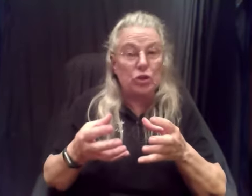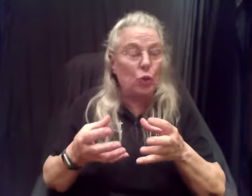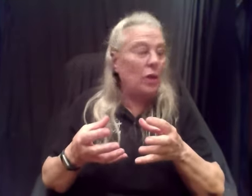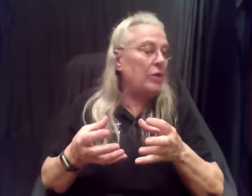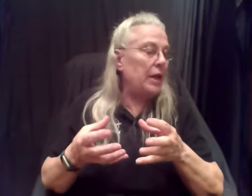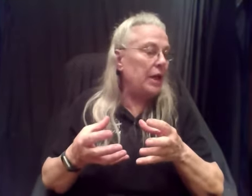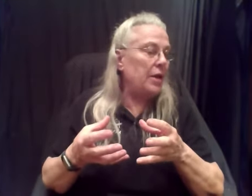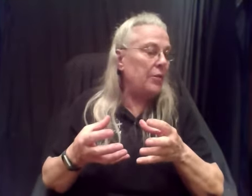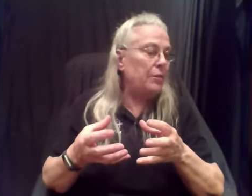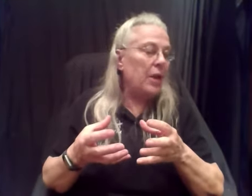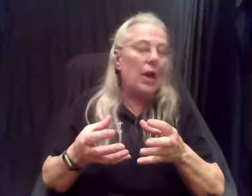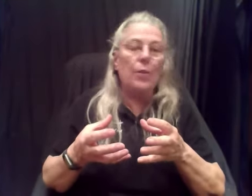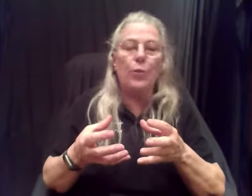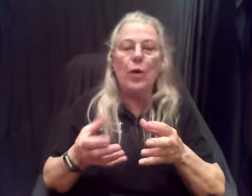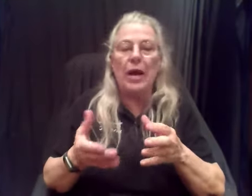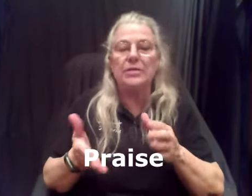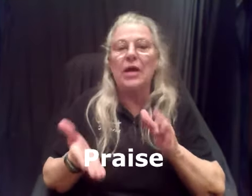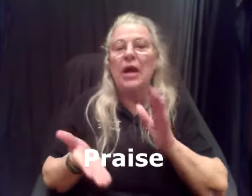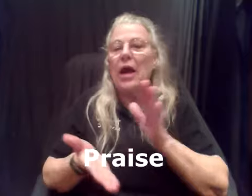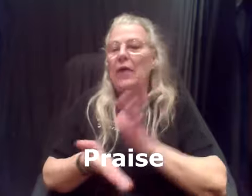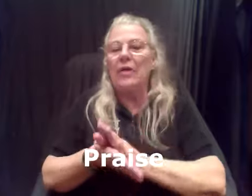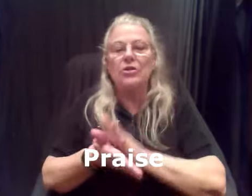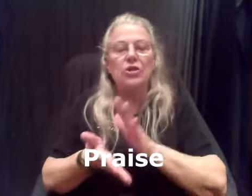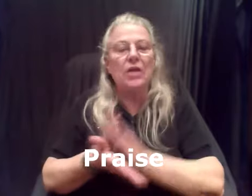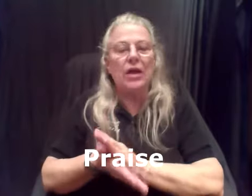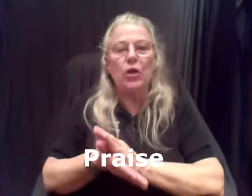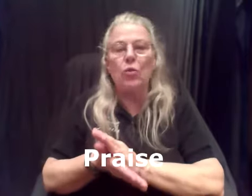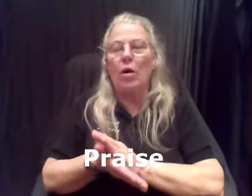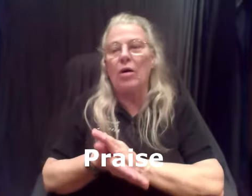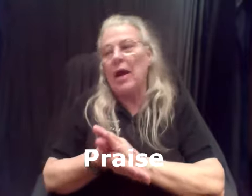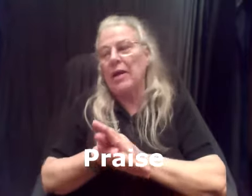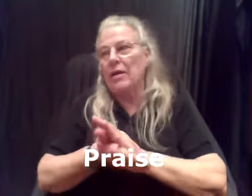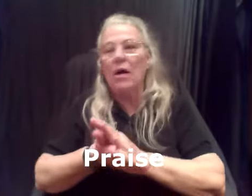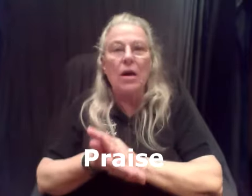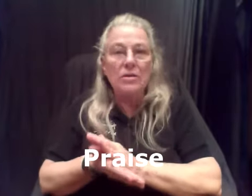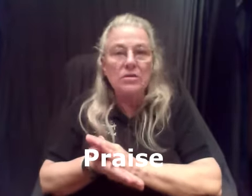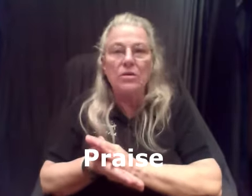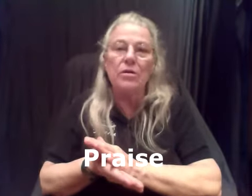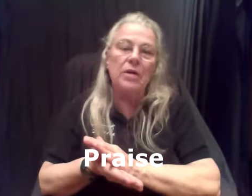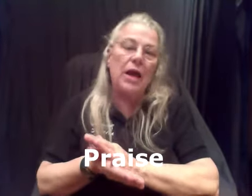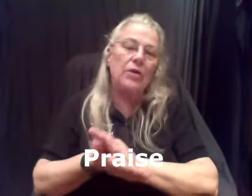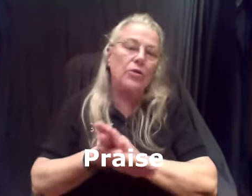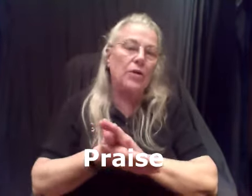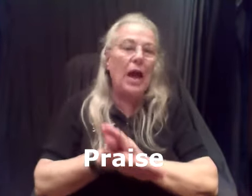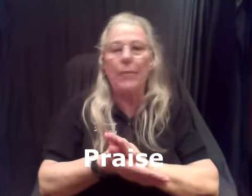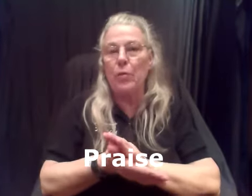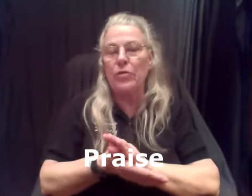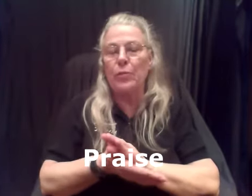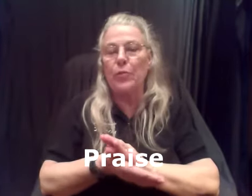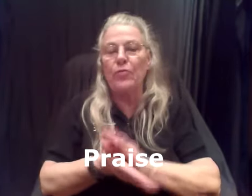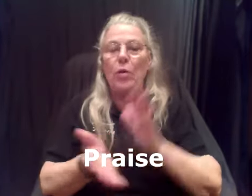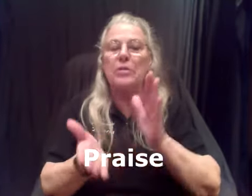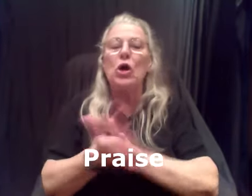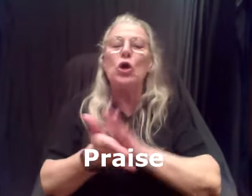will need: praise. And that's just like you are at a concert and you're happy with the performance, you